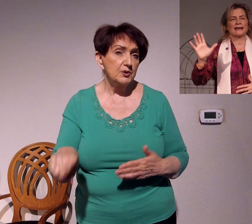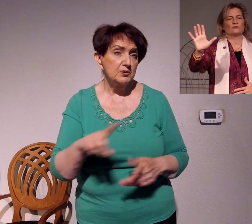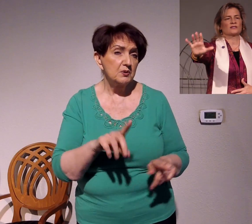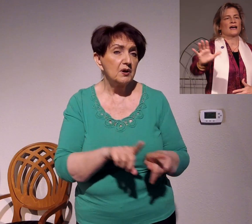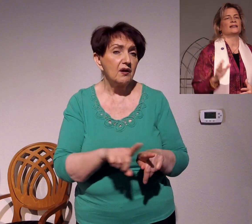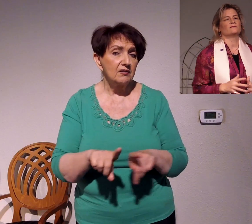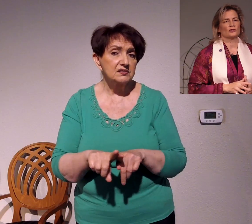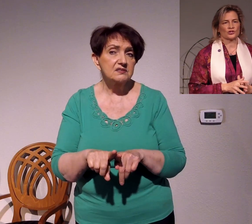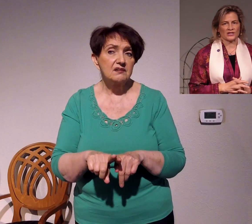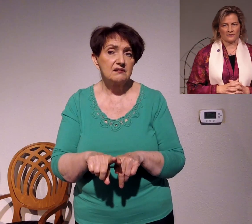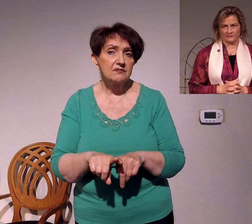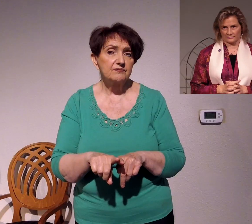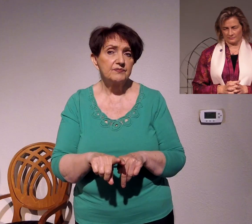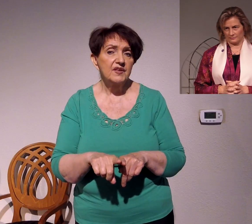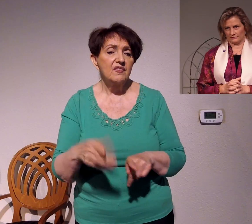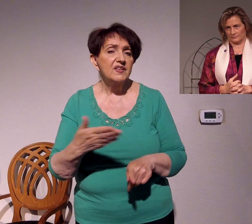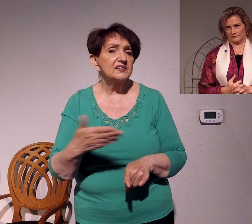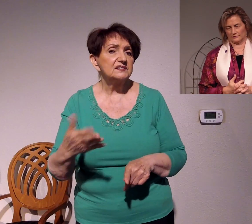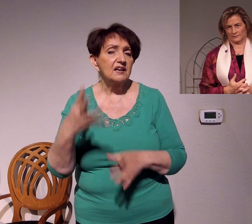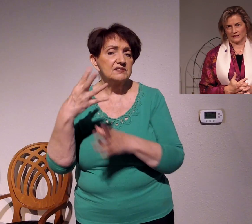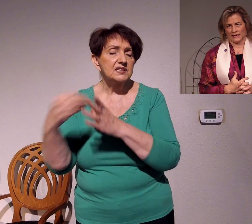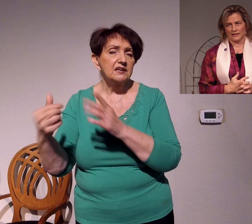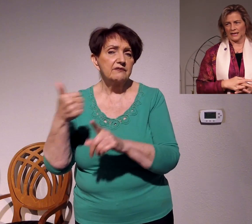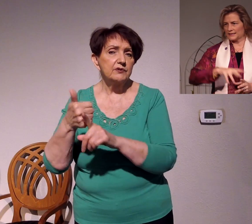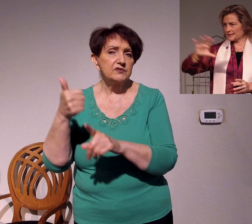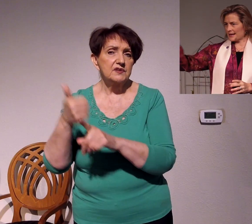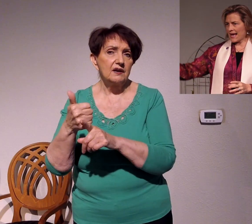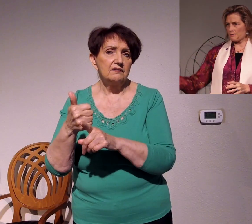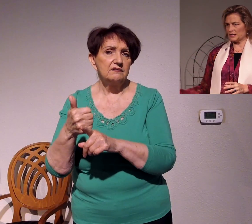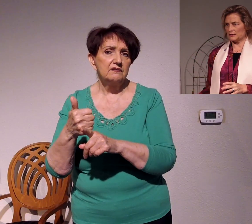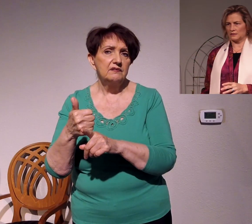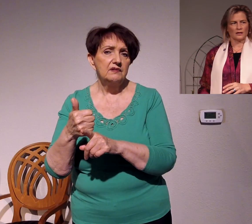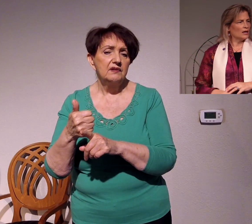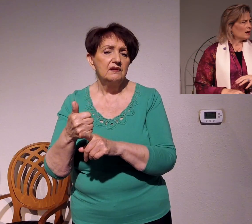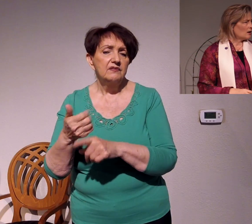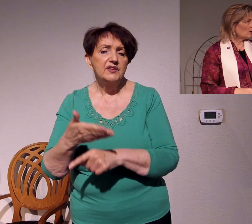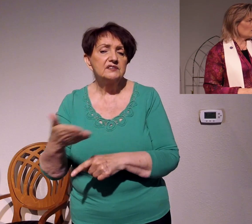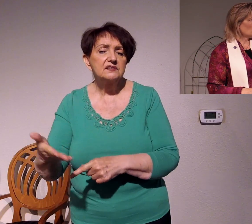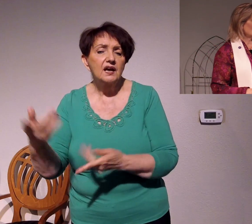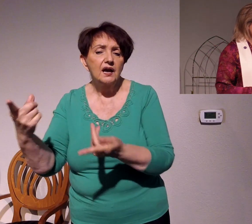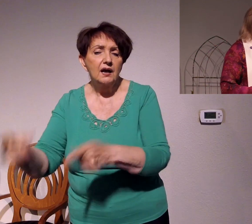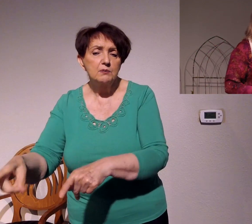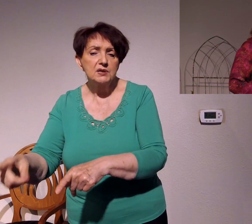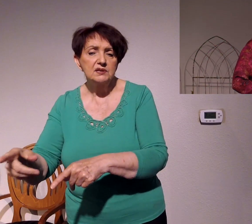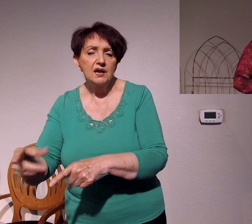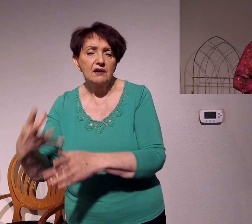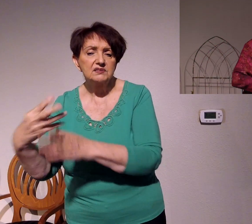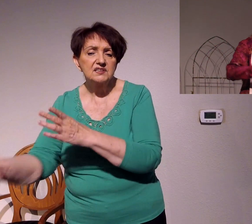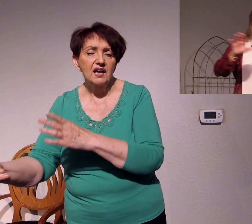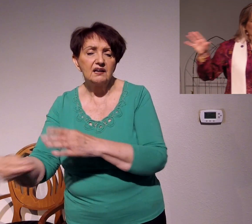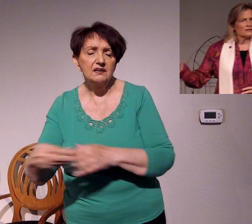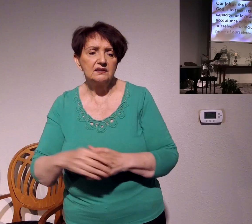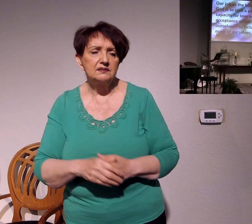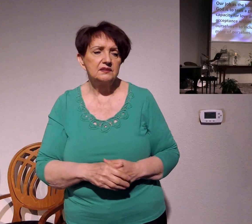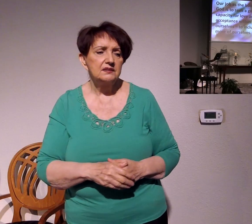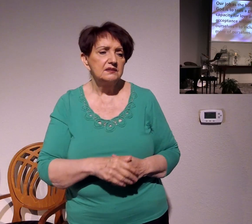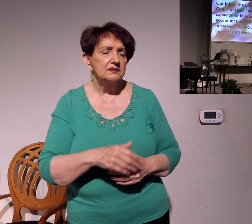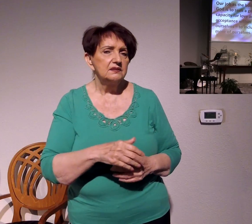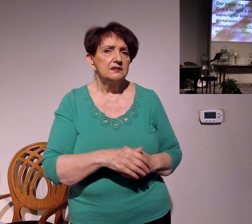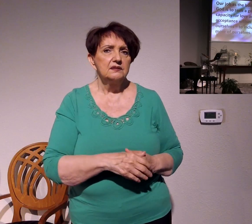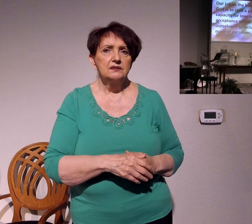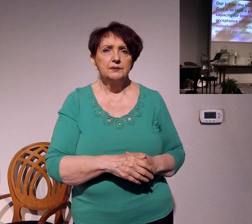by things outside of yourself. Things that happen, the